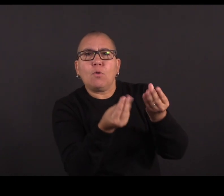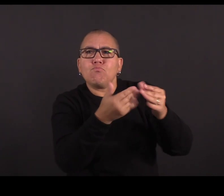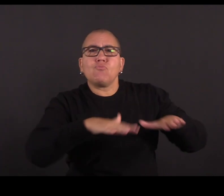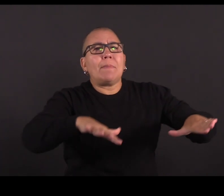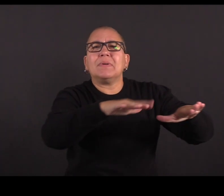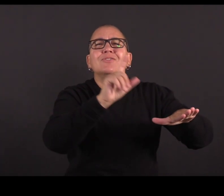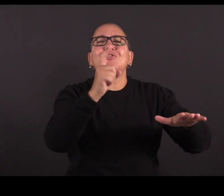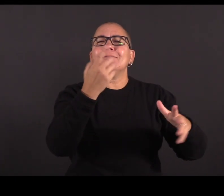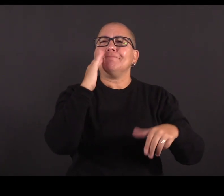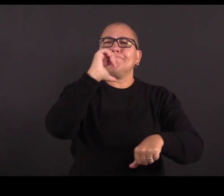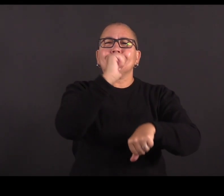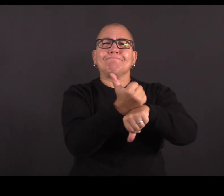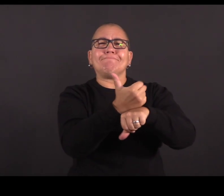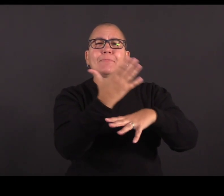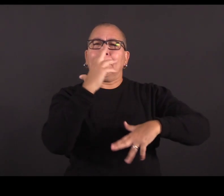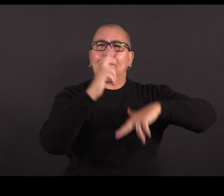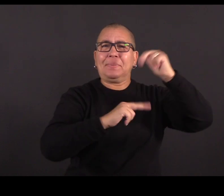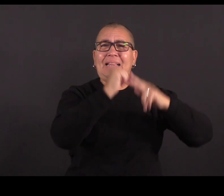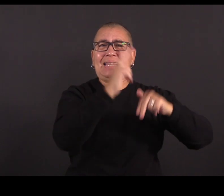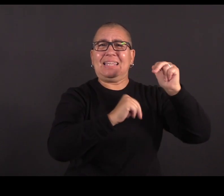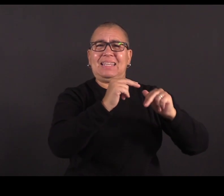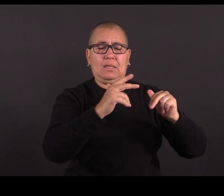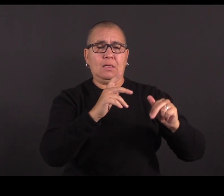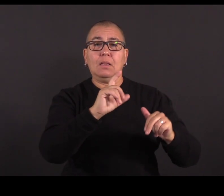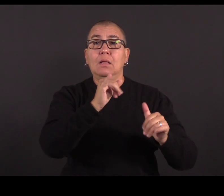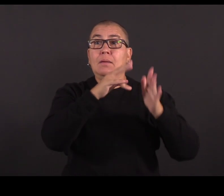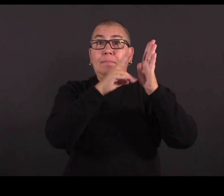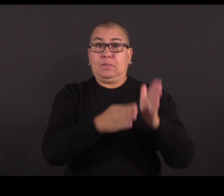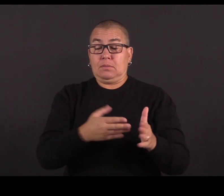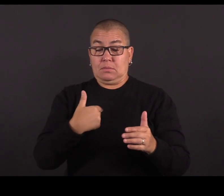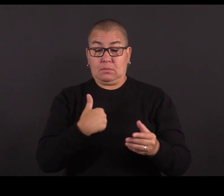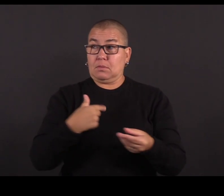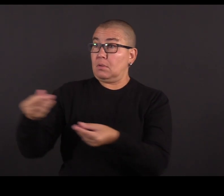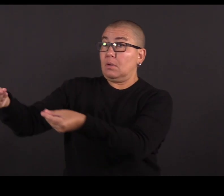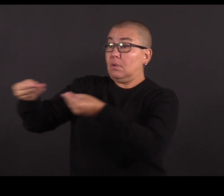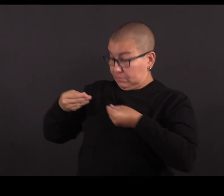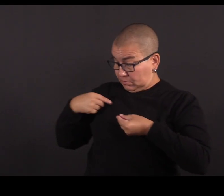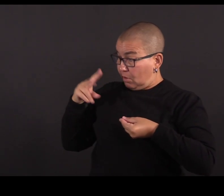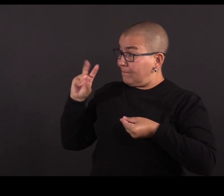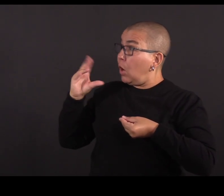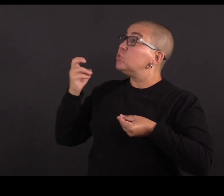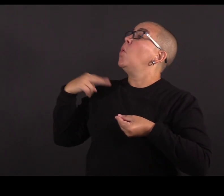the voucher and move to another property they may choose.